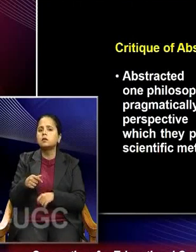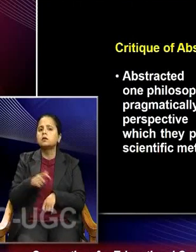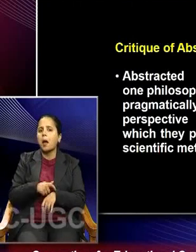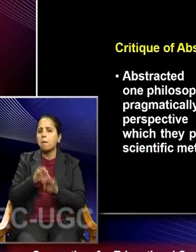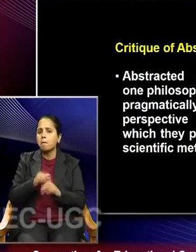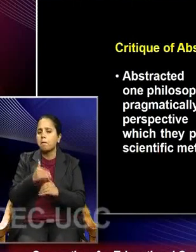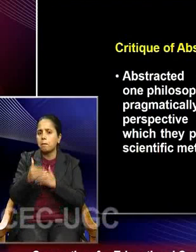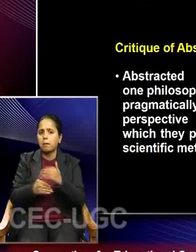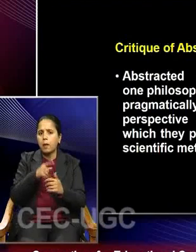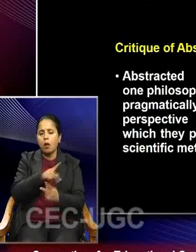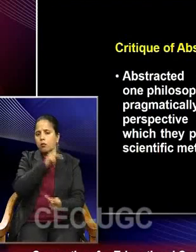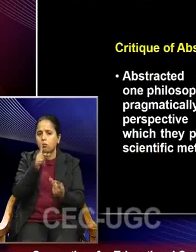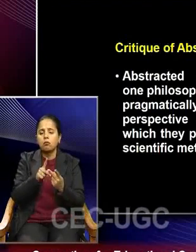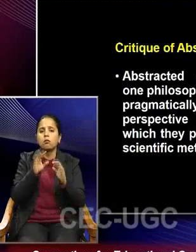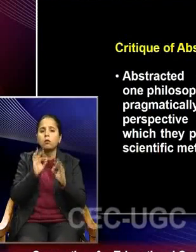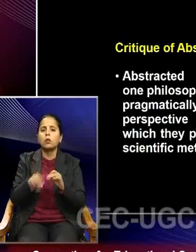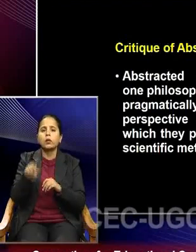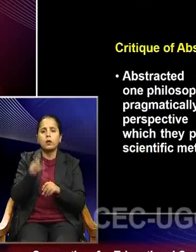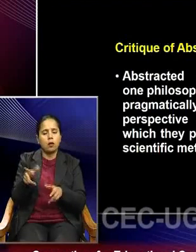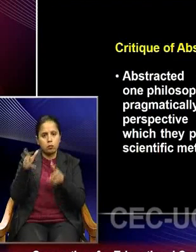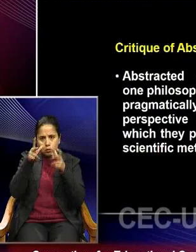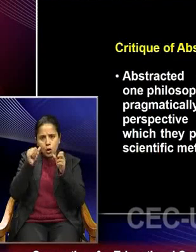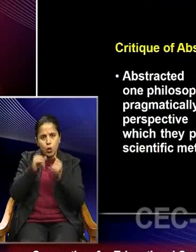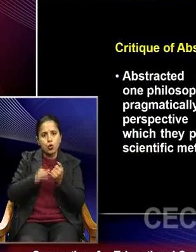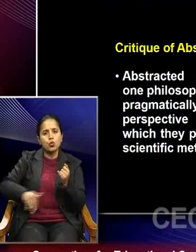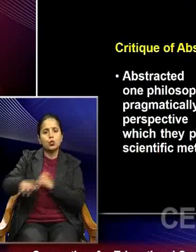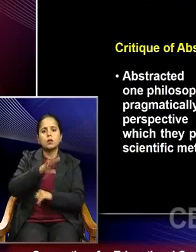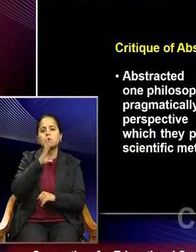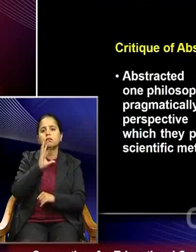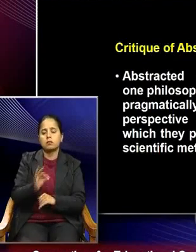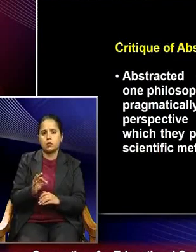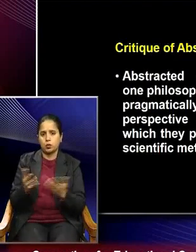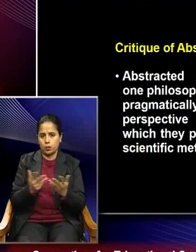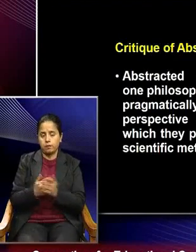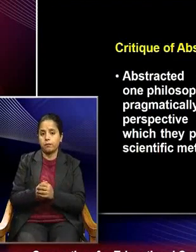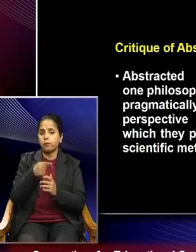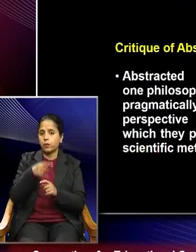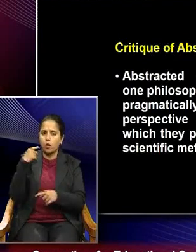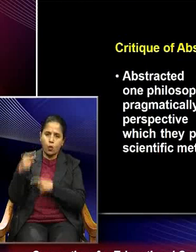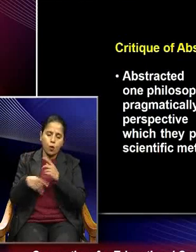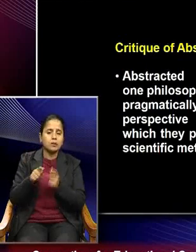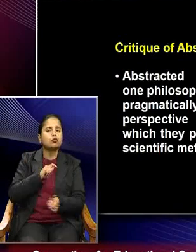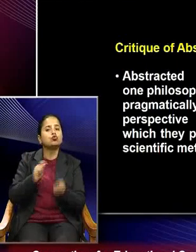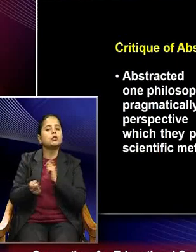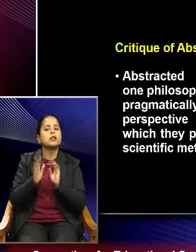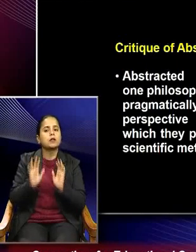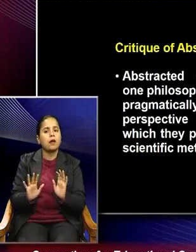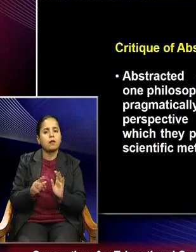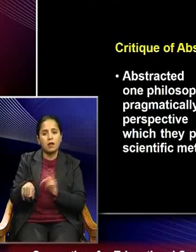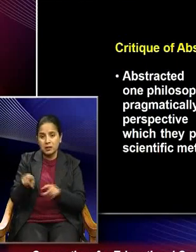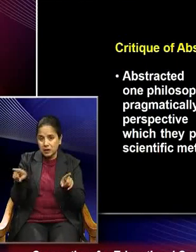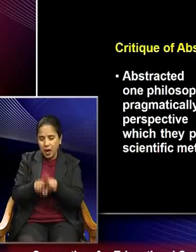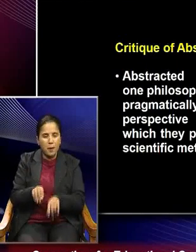was accurate to capture social reality, which is always changing. It's not the